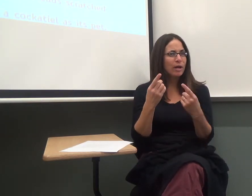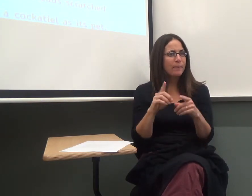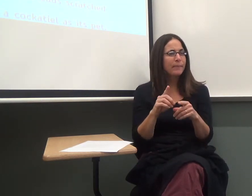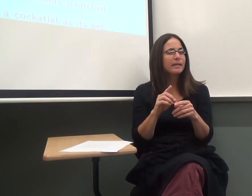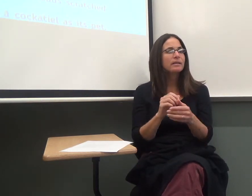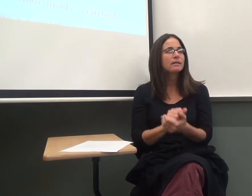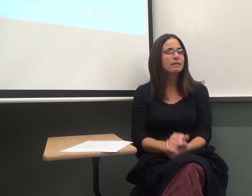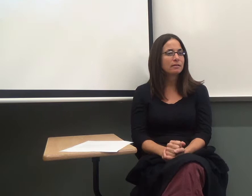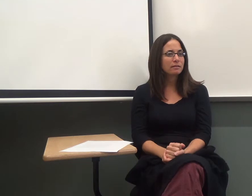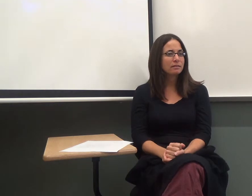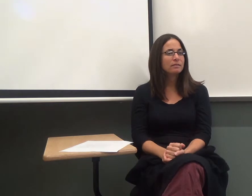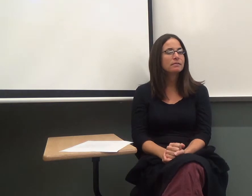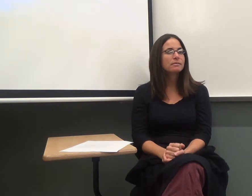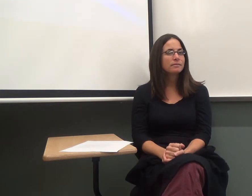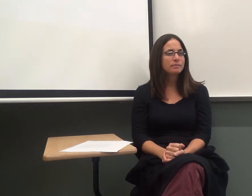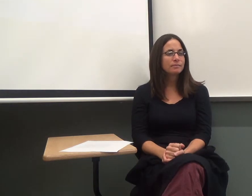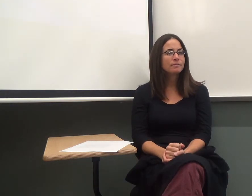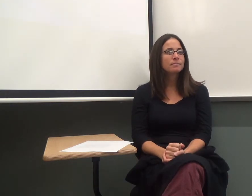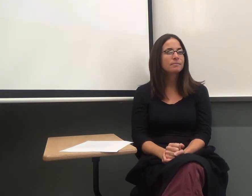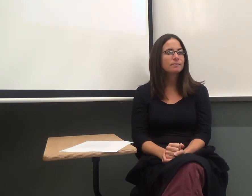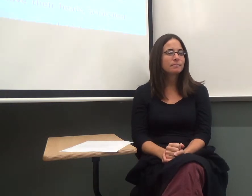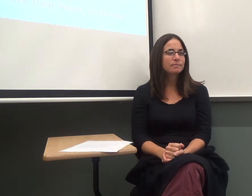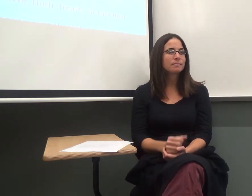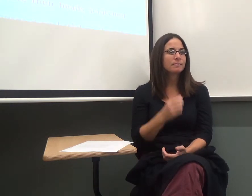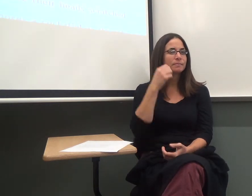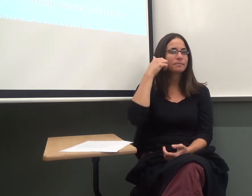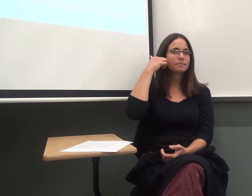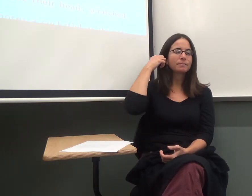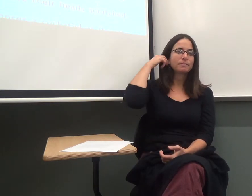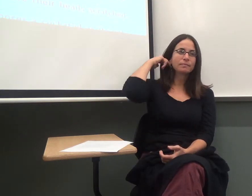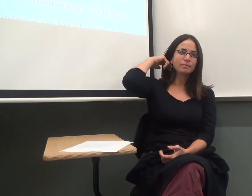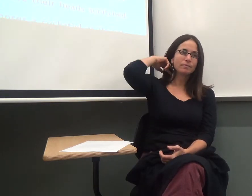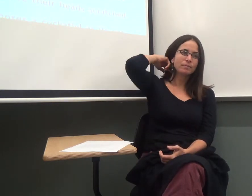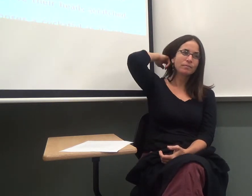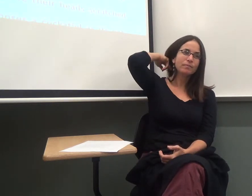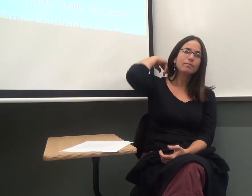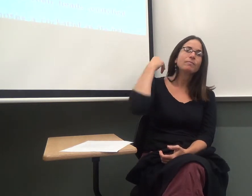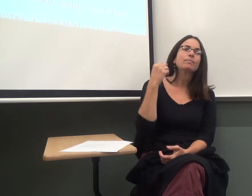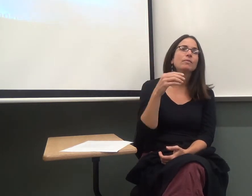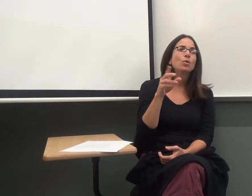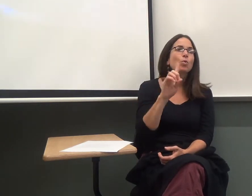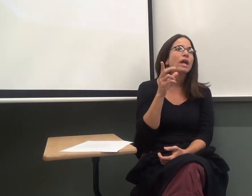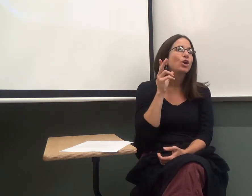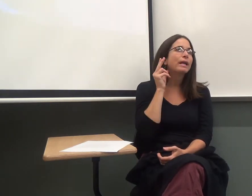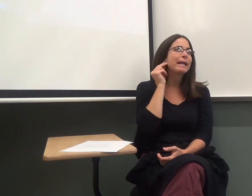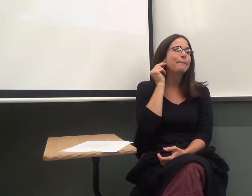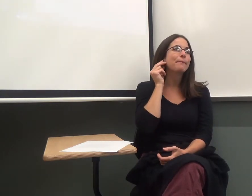Right? that So we means call noun. on is a what? Preposition.